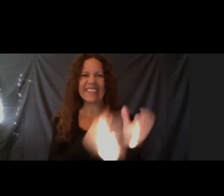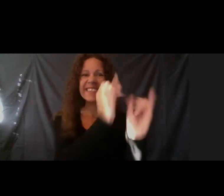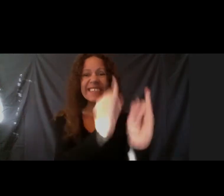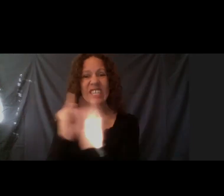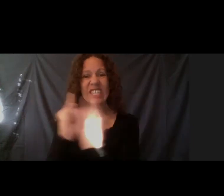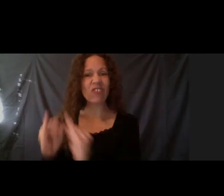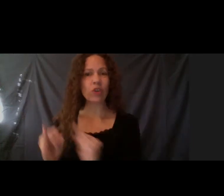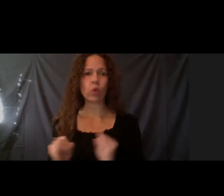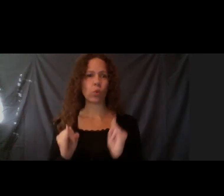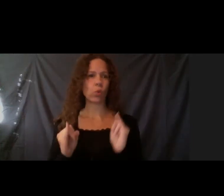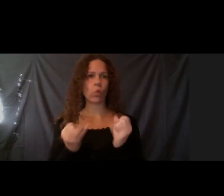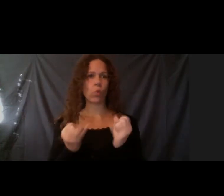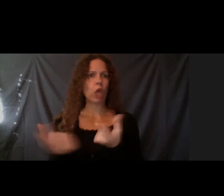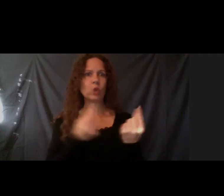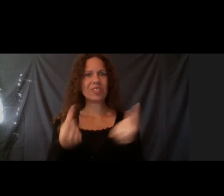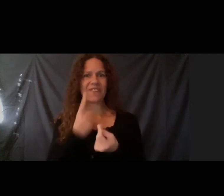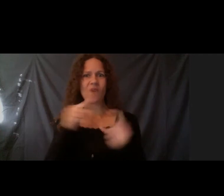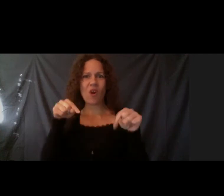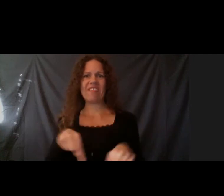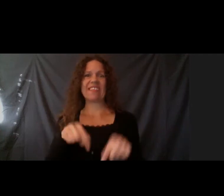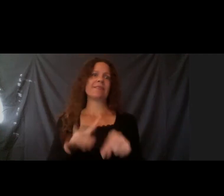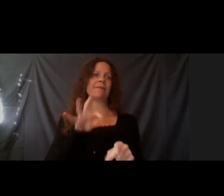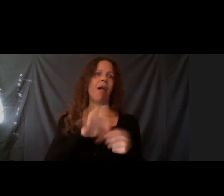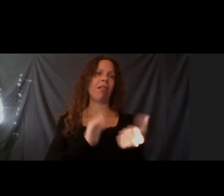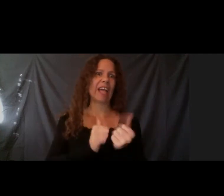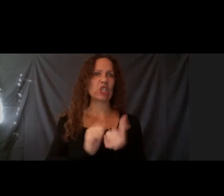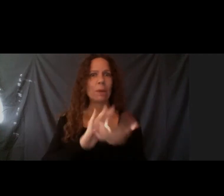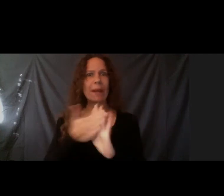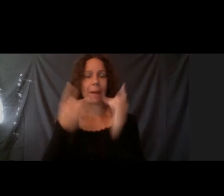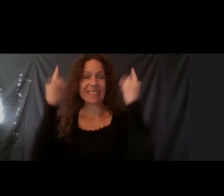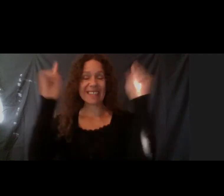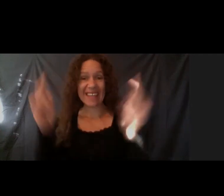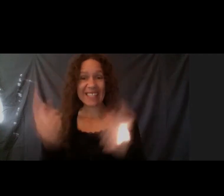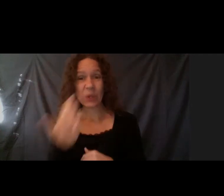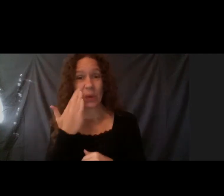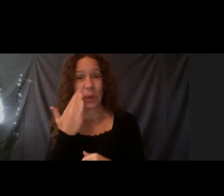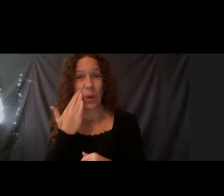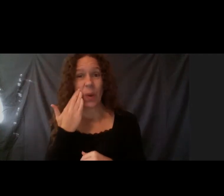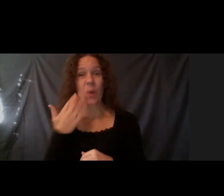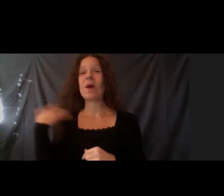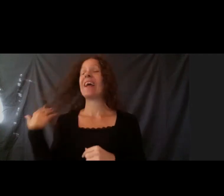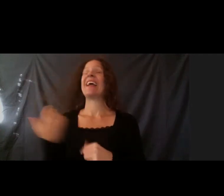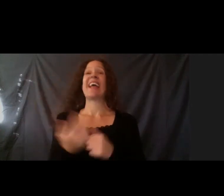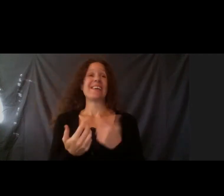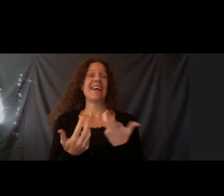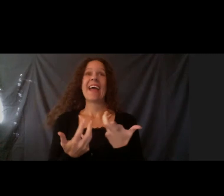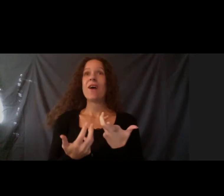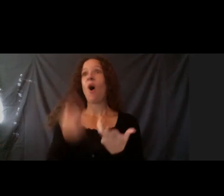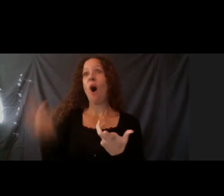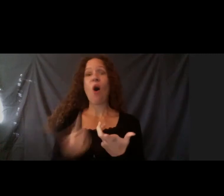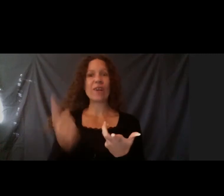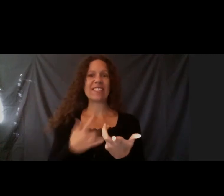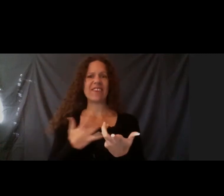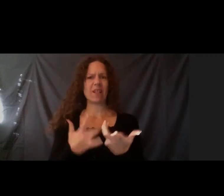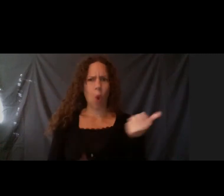make this election a success. You know how every time we get up, go, this is the most important election of our lifetime, and